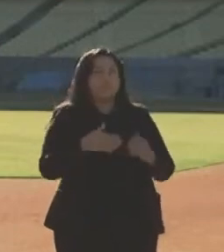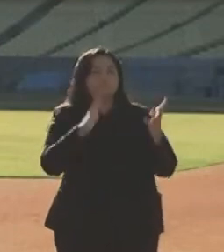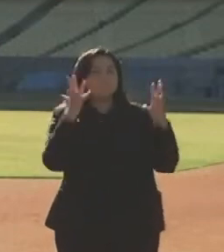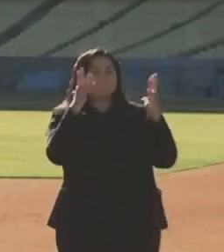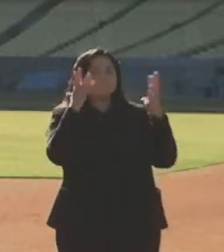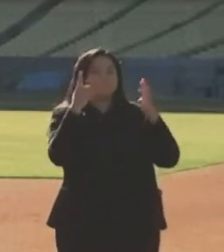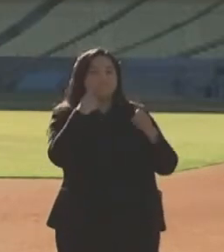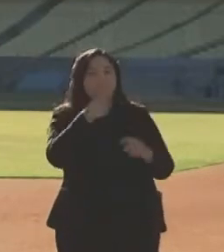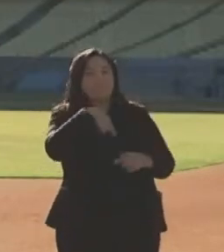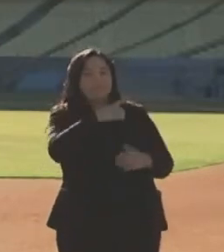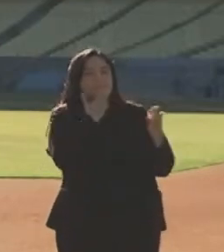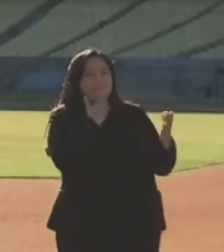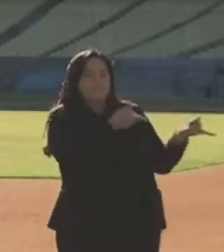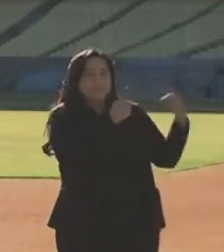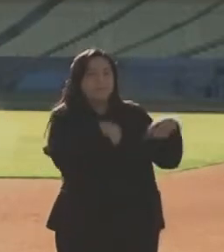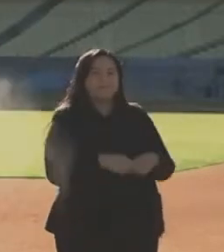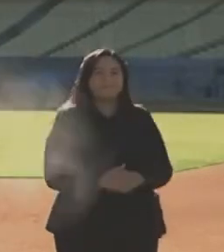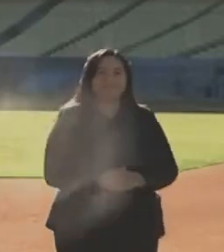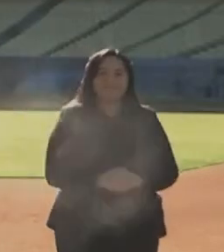applause and thank them for being here, too.